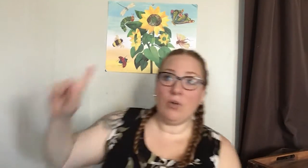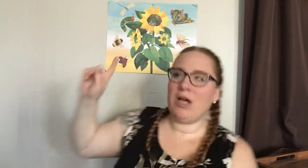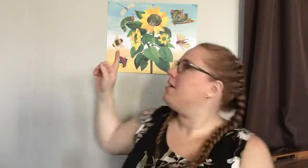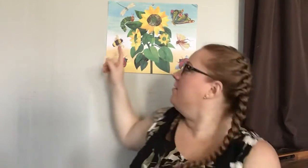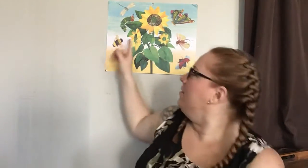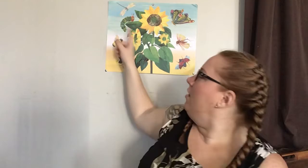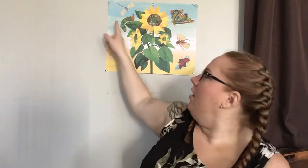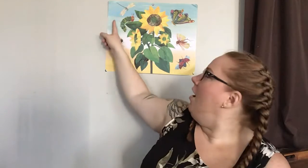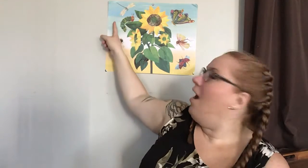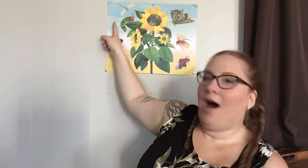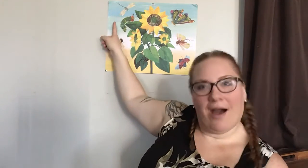look.